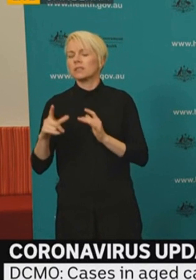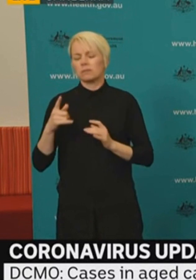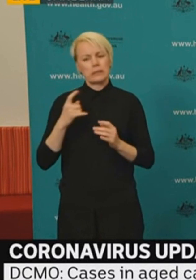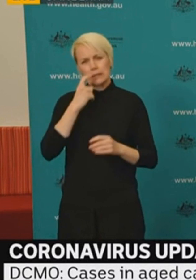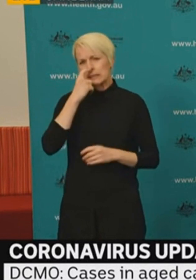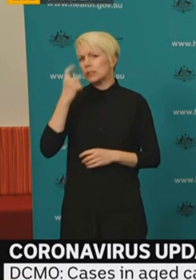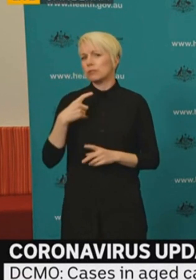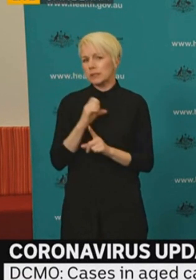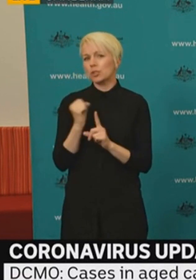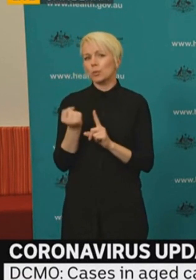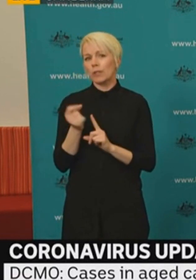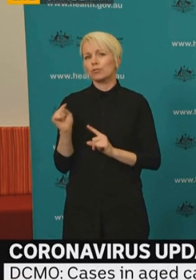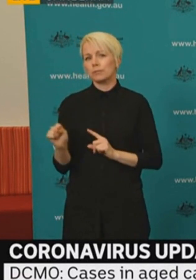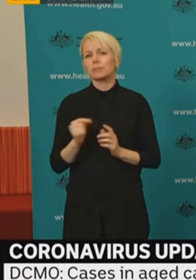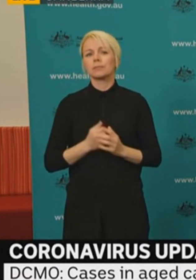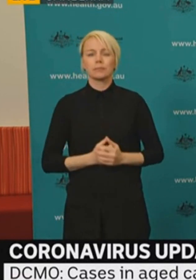course,